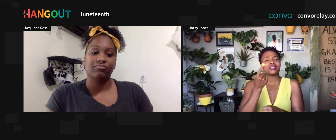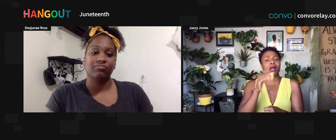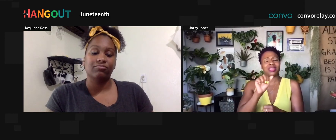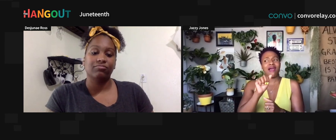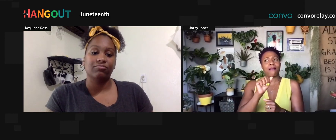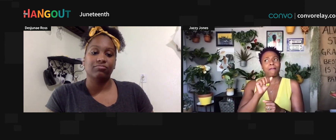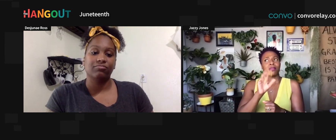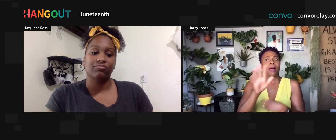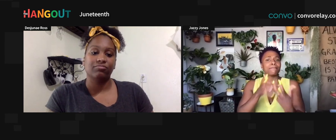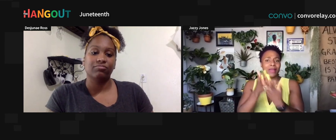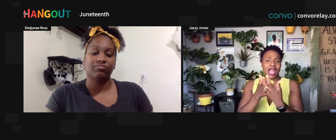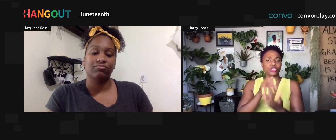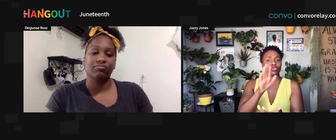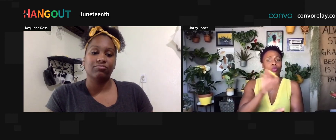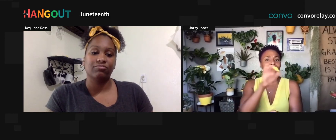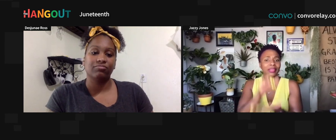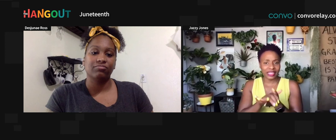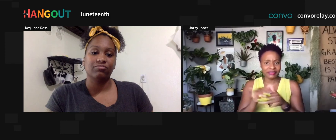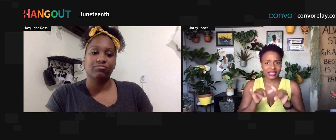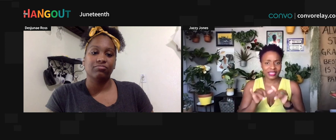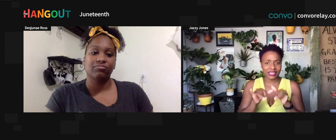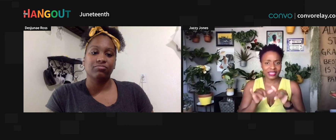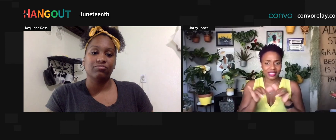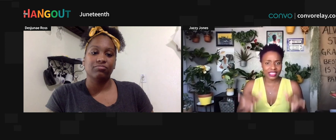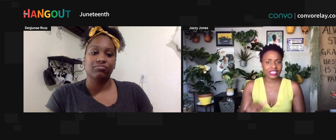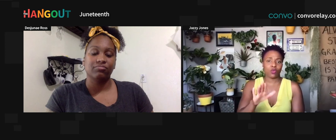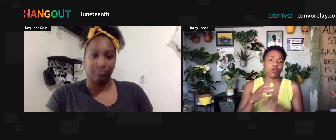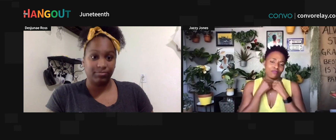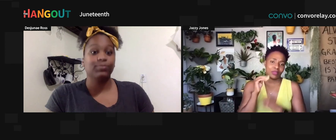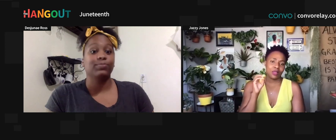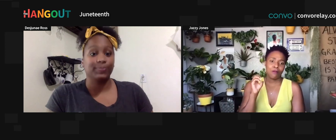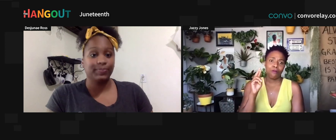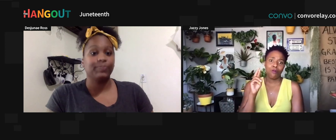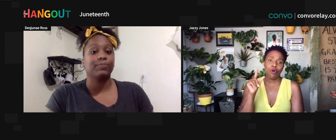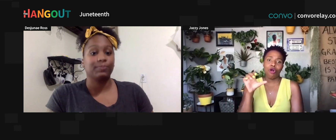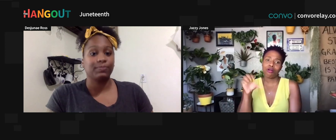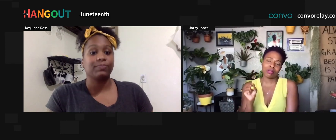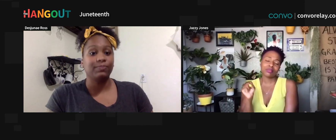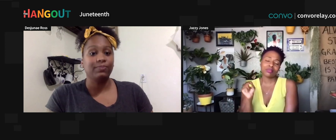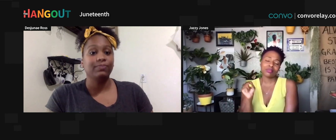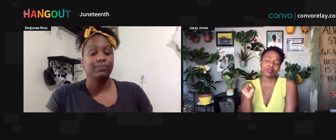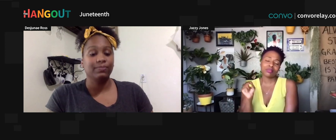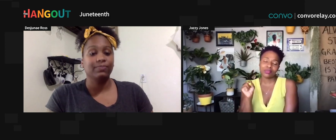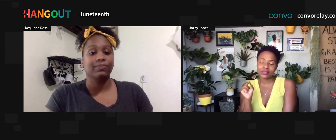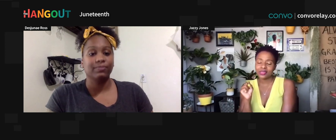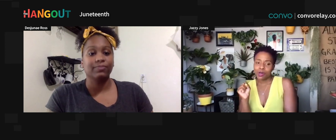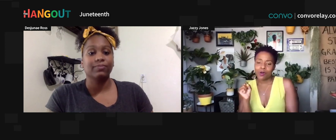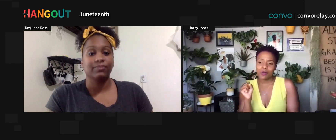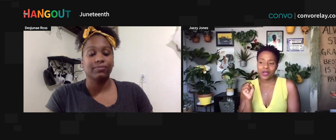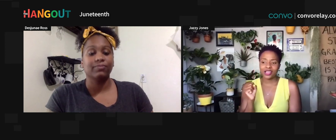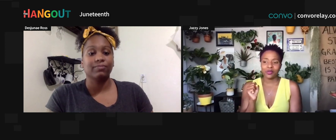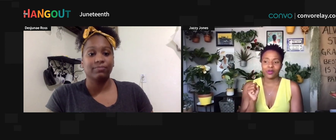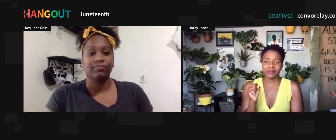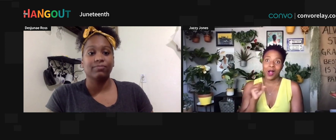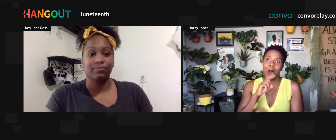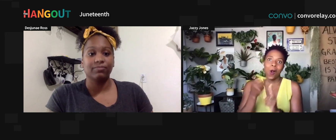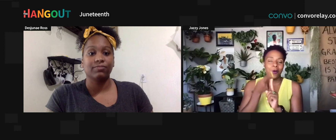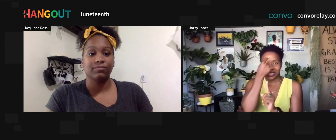And make sure that we're doing something that is consistent with your ideals and beliefs.